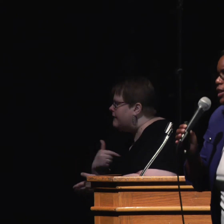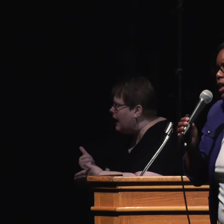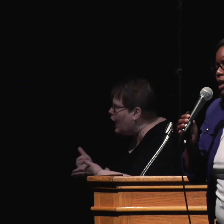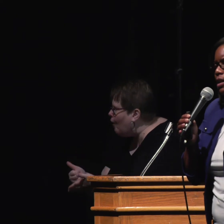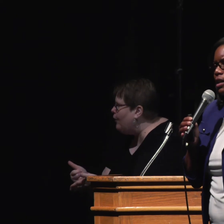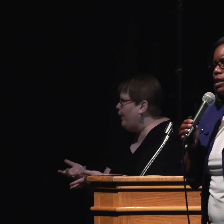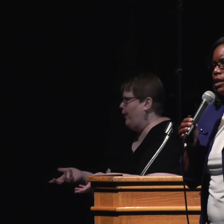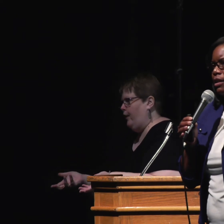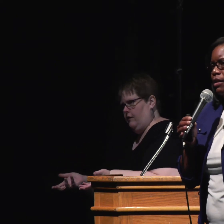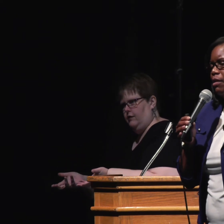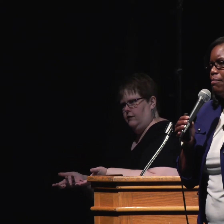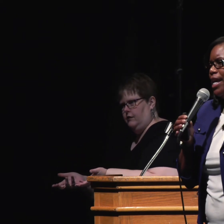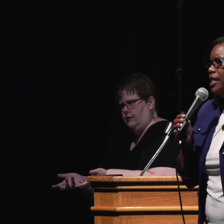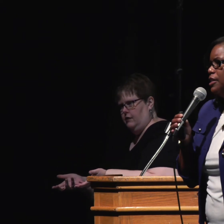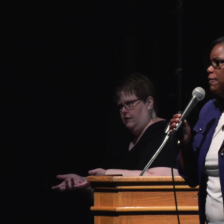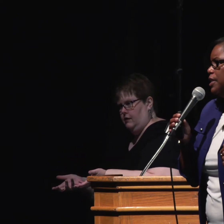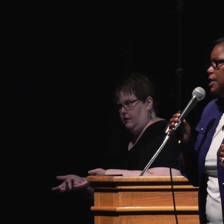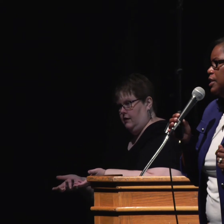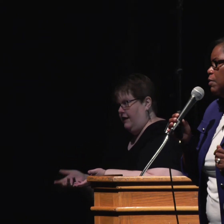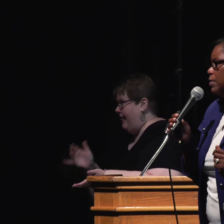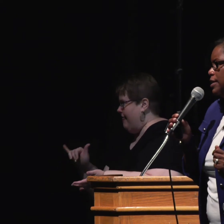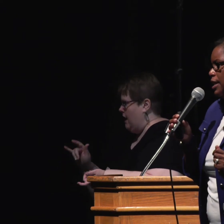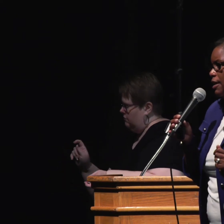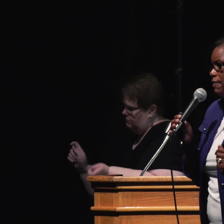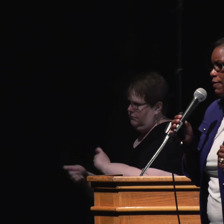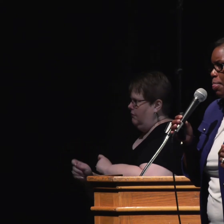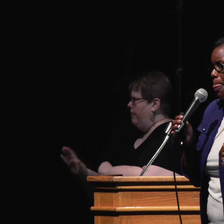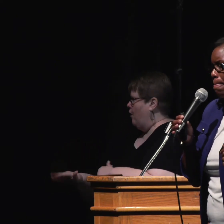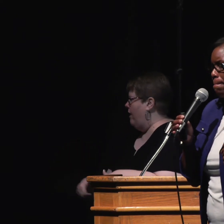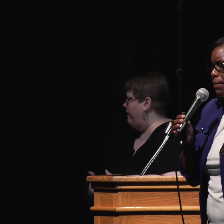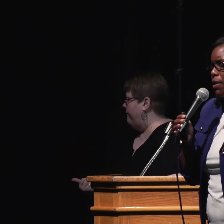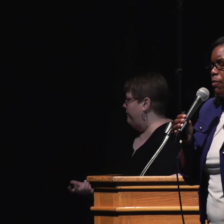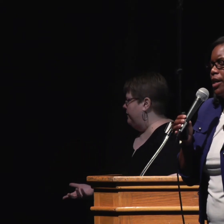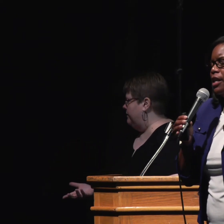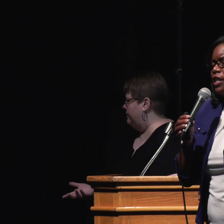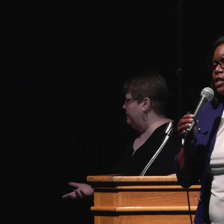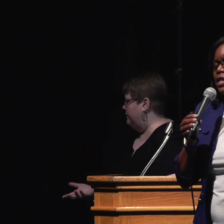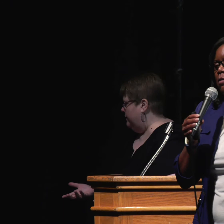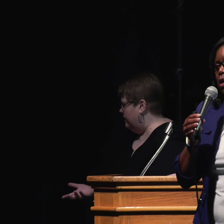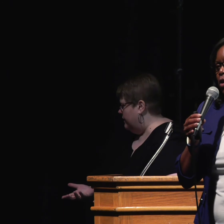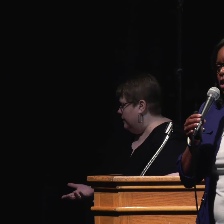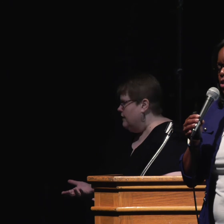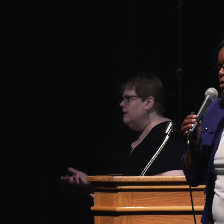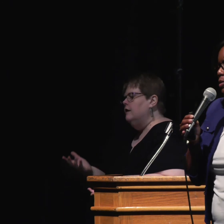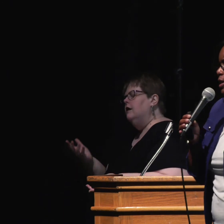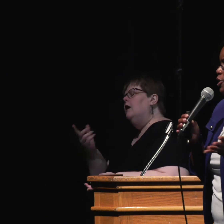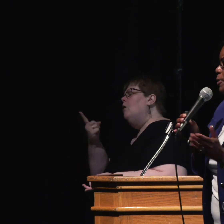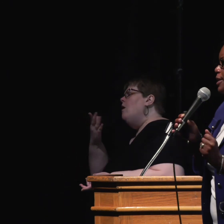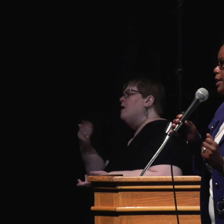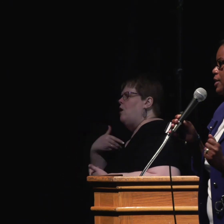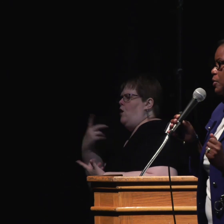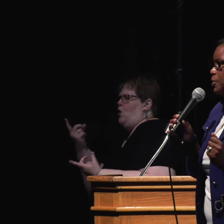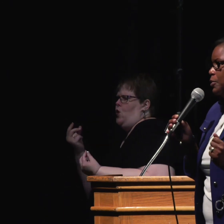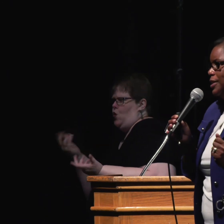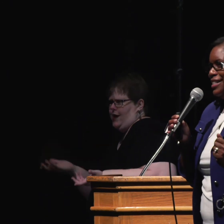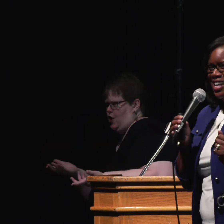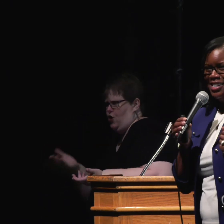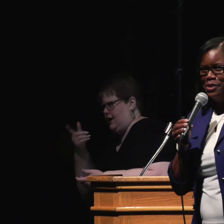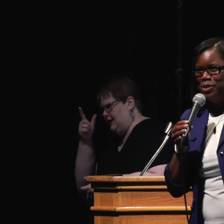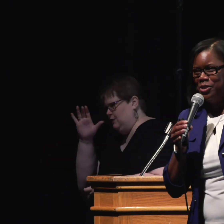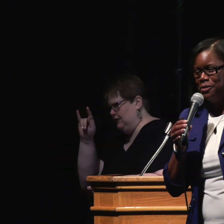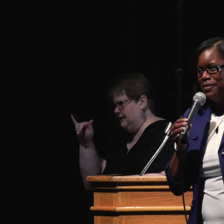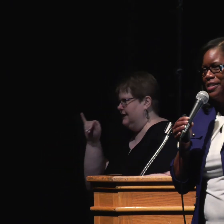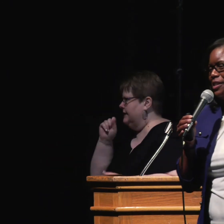help you with that, made a difference in someone's life. One of the things that we want to do in Lynchburg City Schools